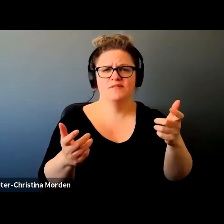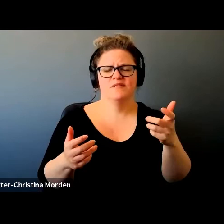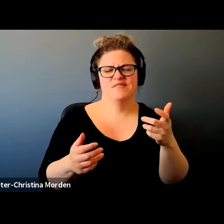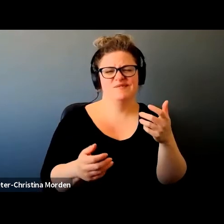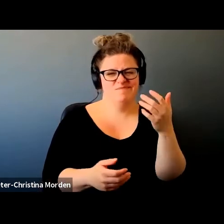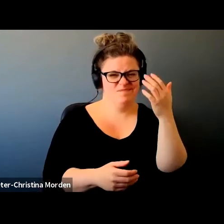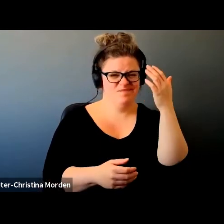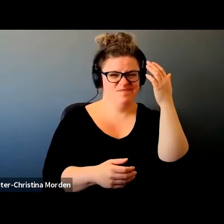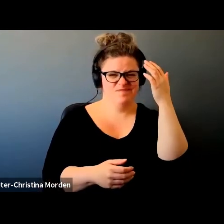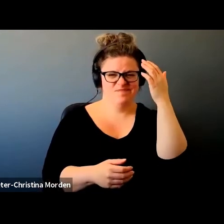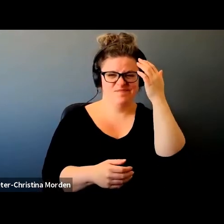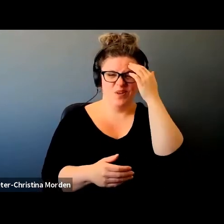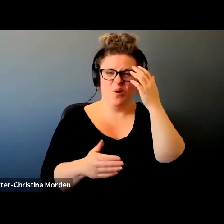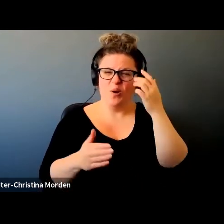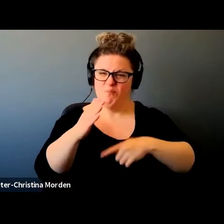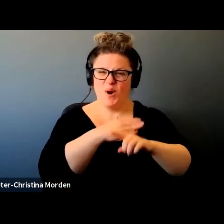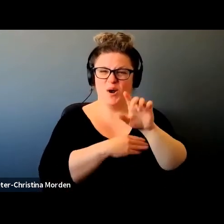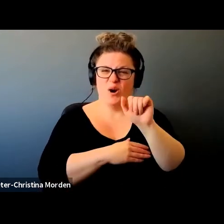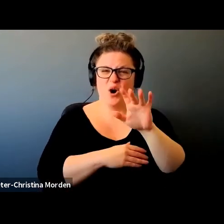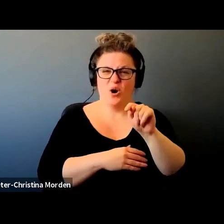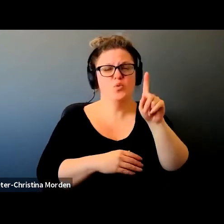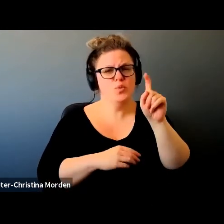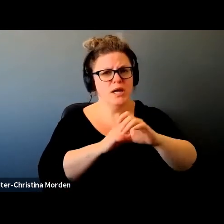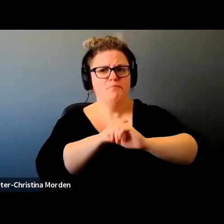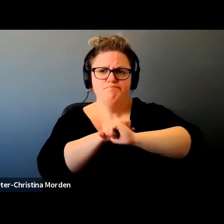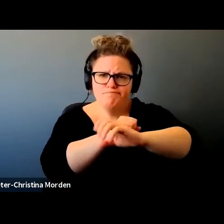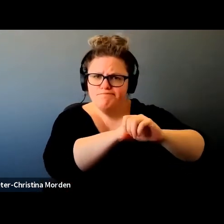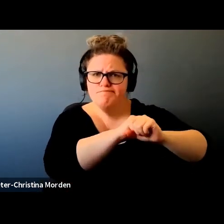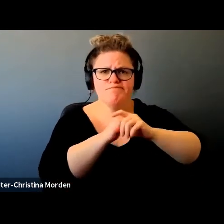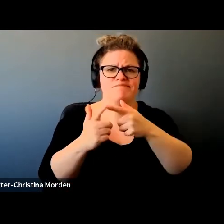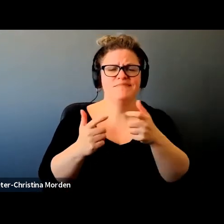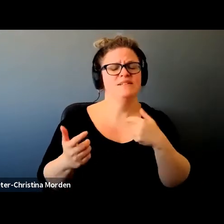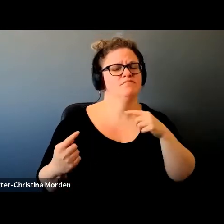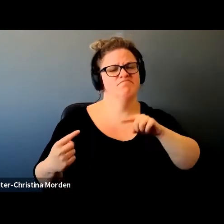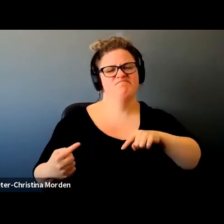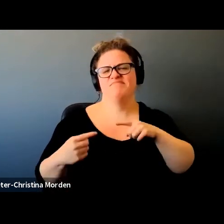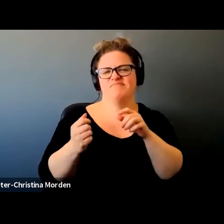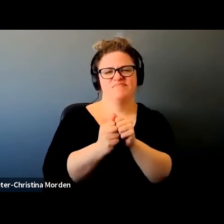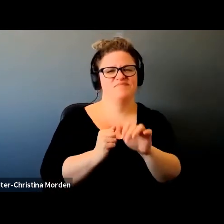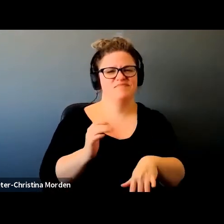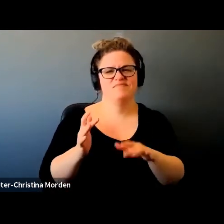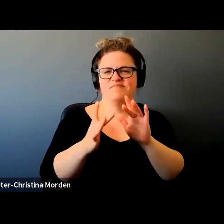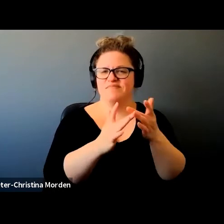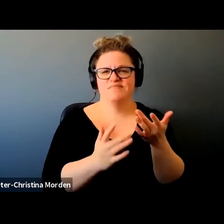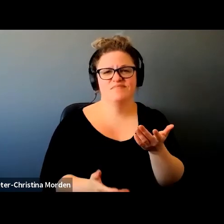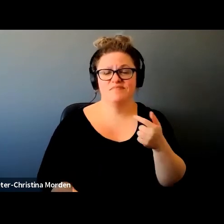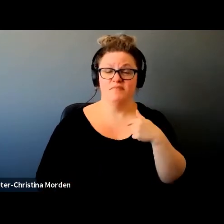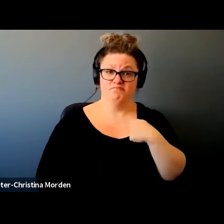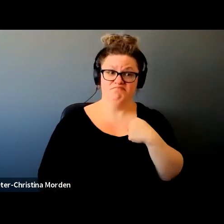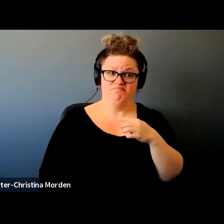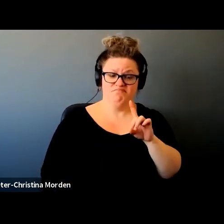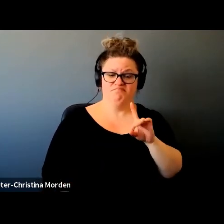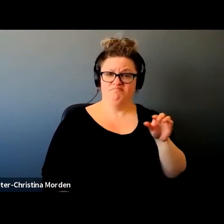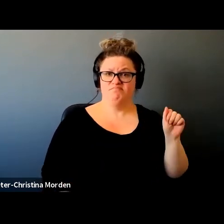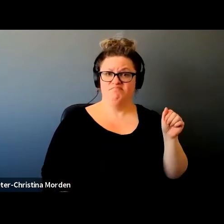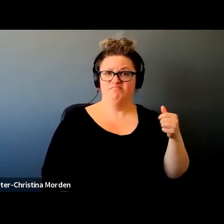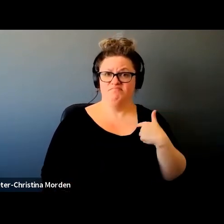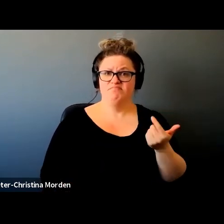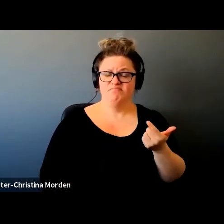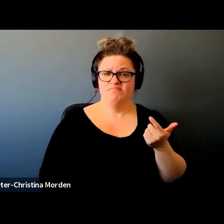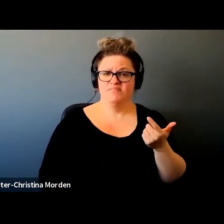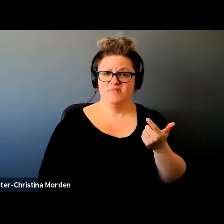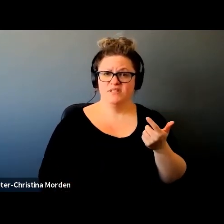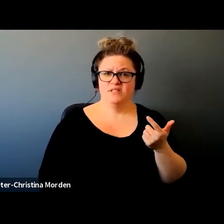being a modern artist, I struggle with. That's in part because I do have a disability that